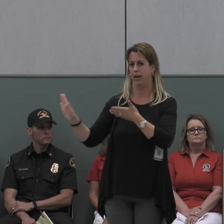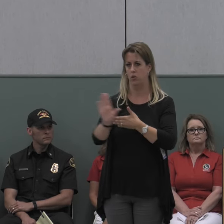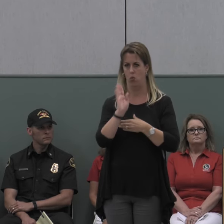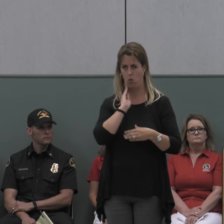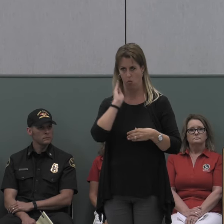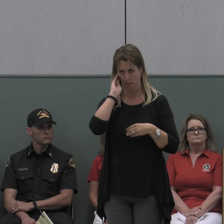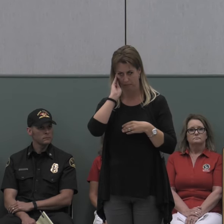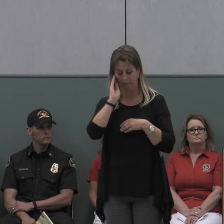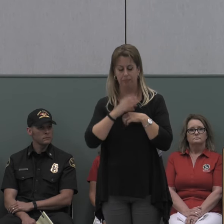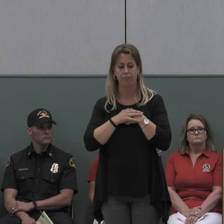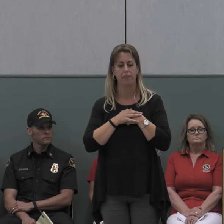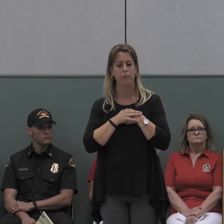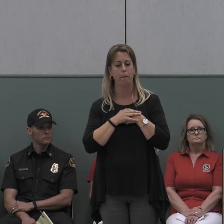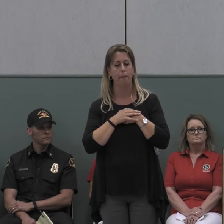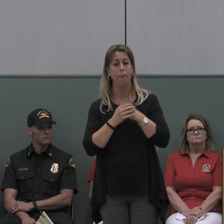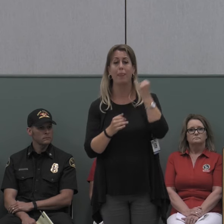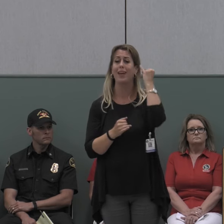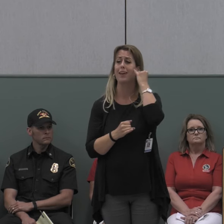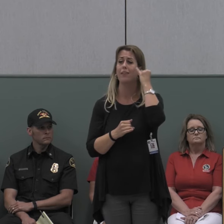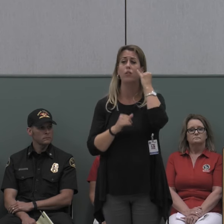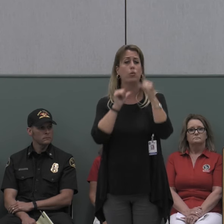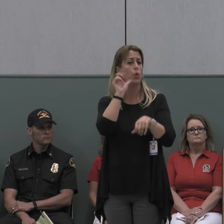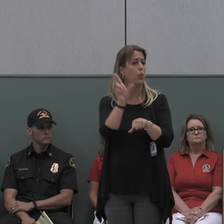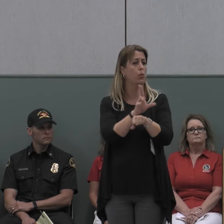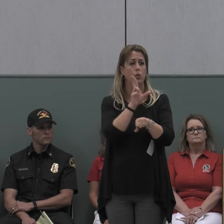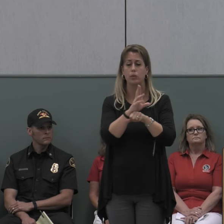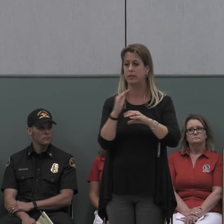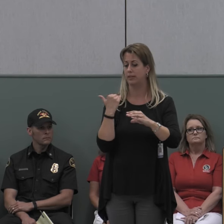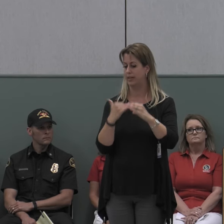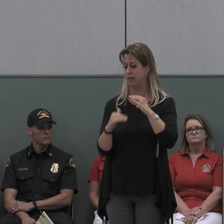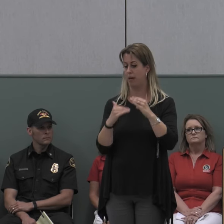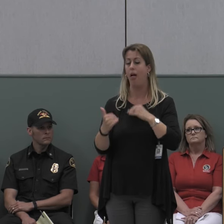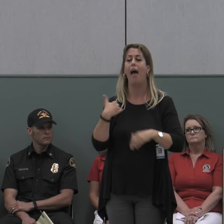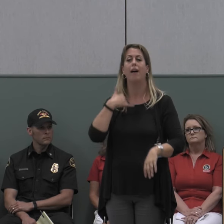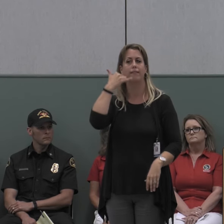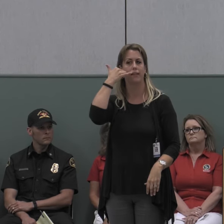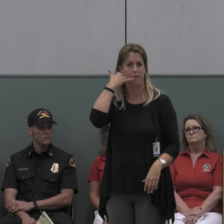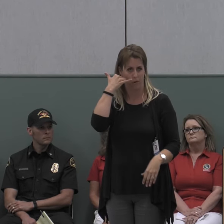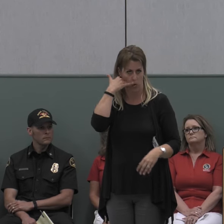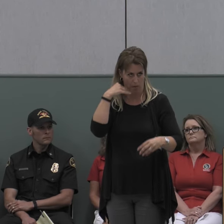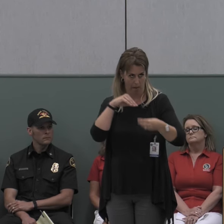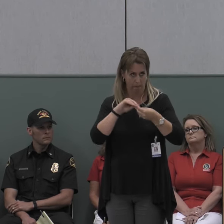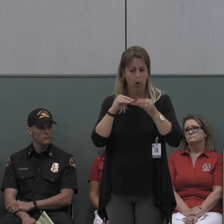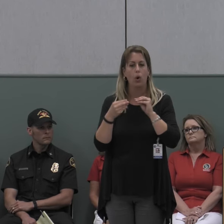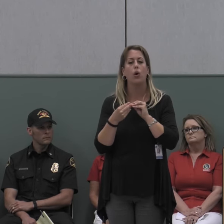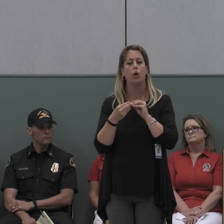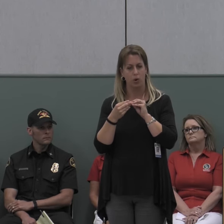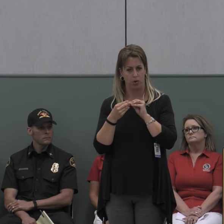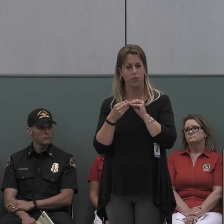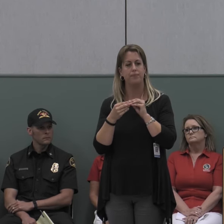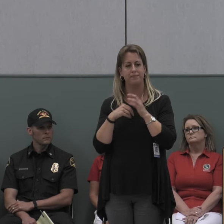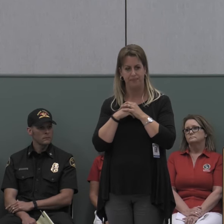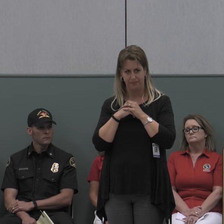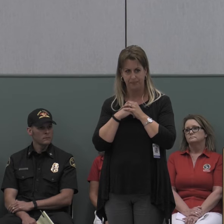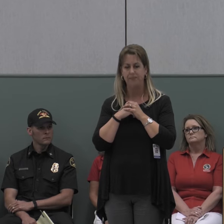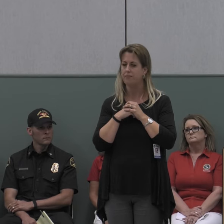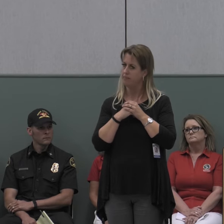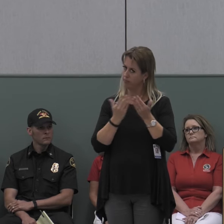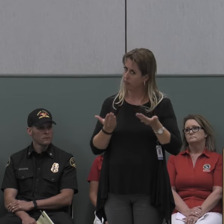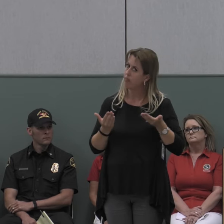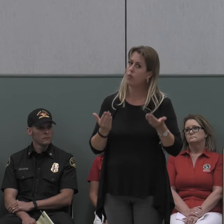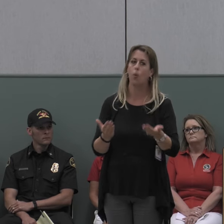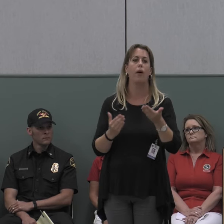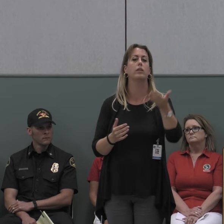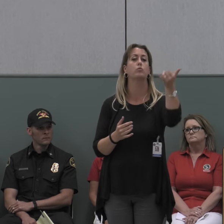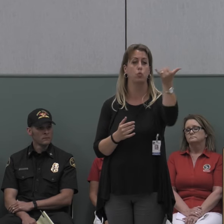you don't do emails, there's a phone number in the same places that the email address was. You're welcome to